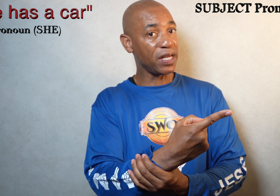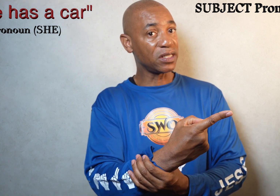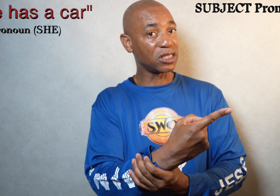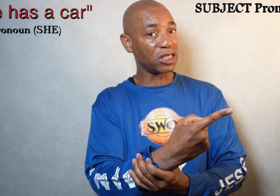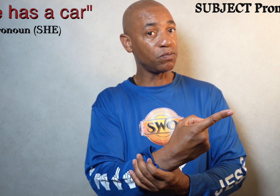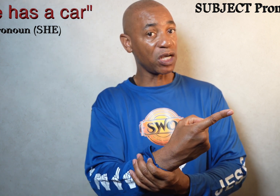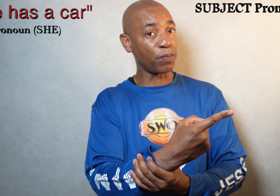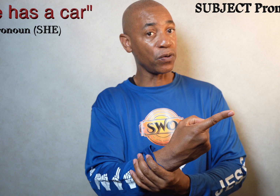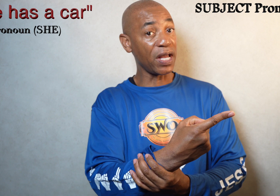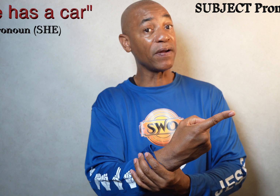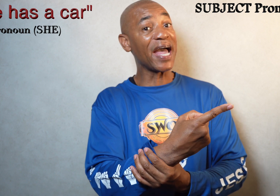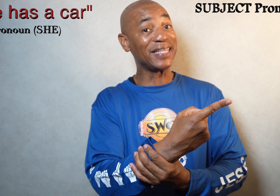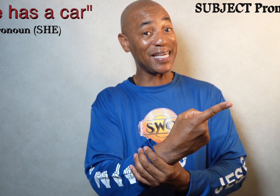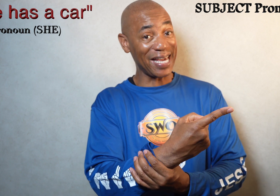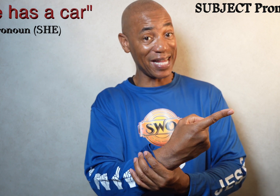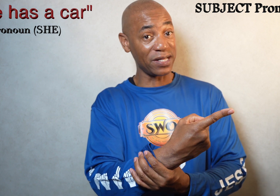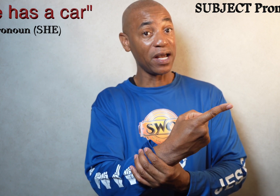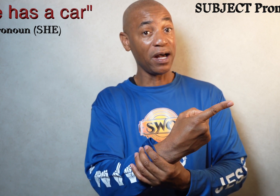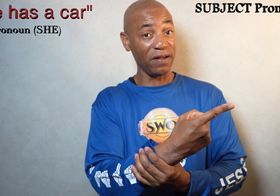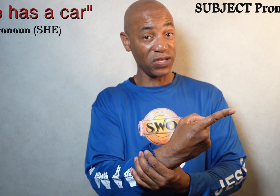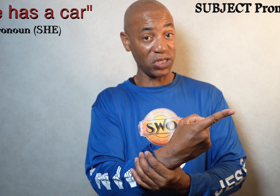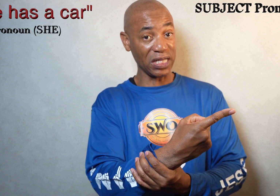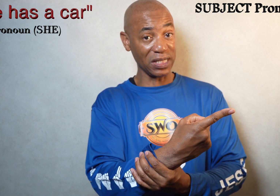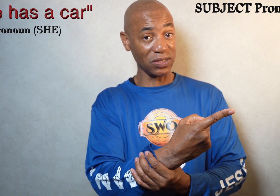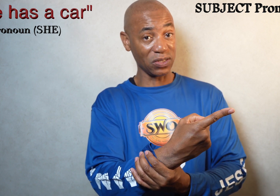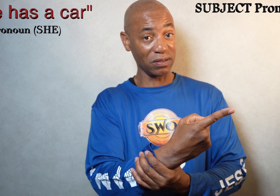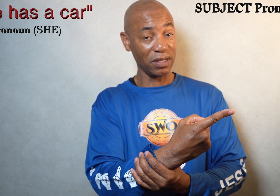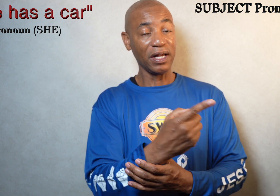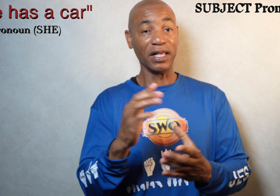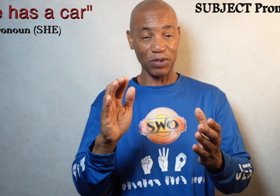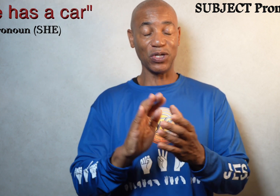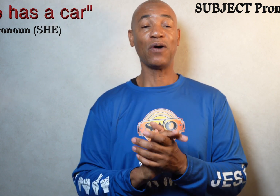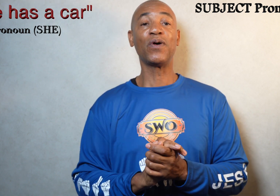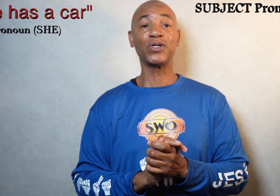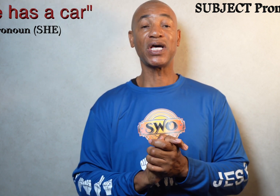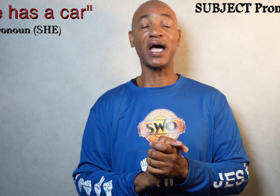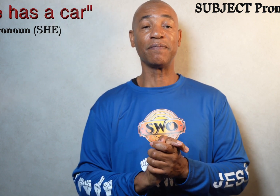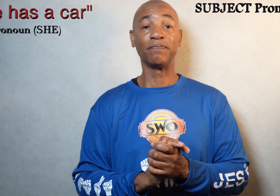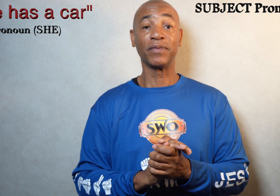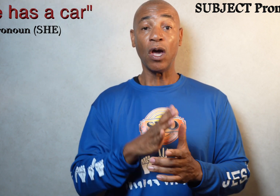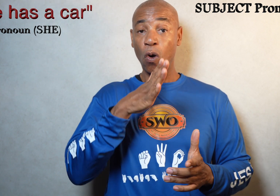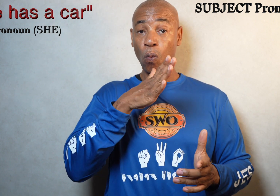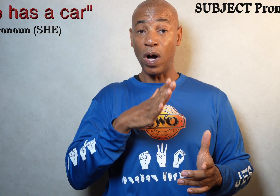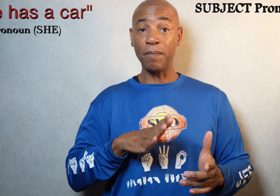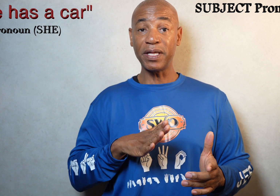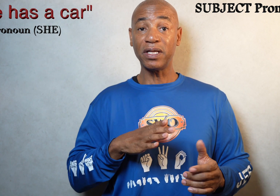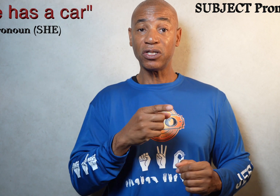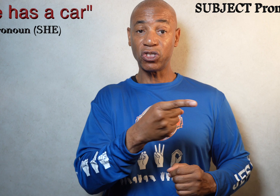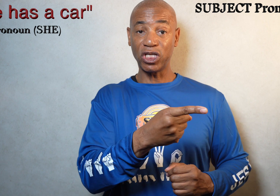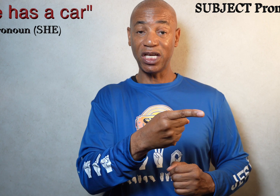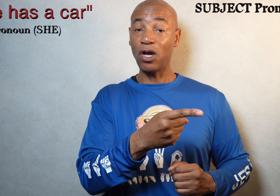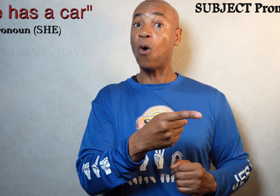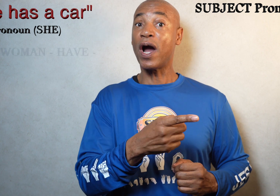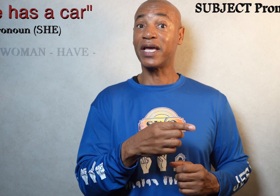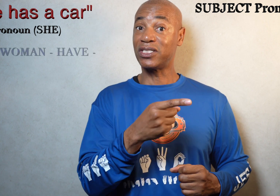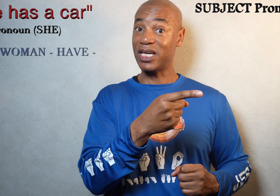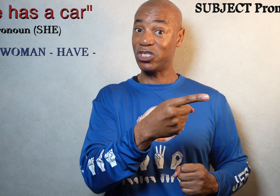the subject pronoun at the end of the sentence. Let me do that one more time. Woman, she, or I could say